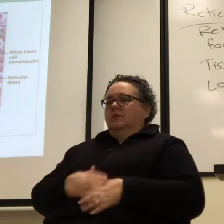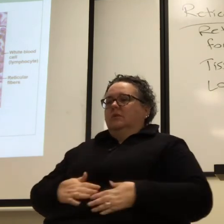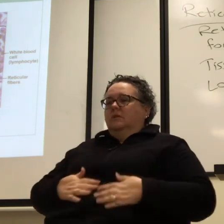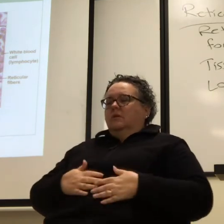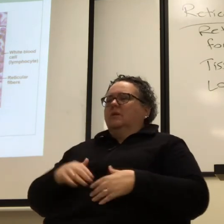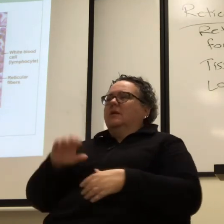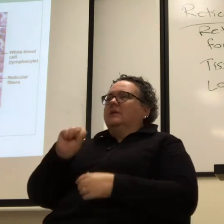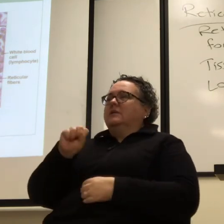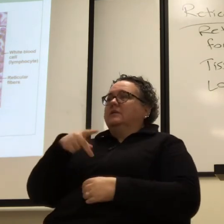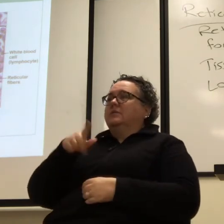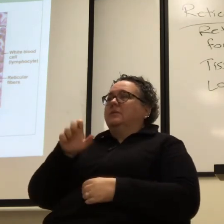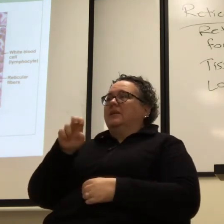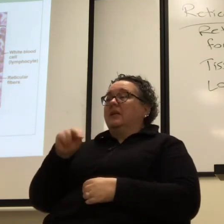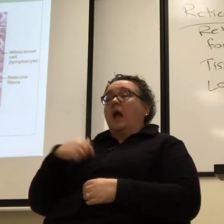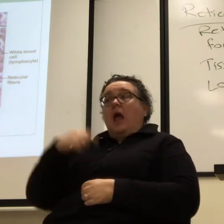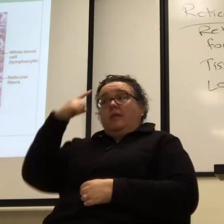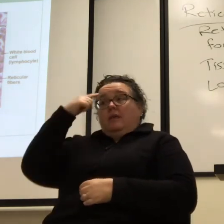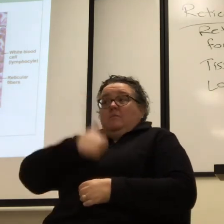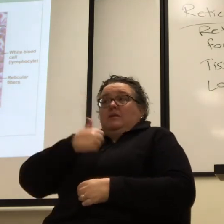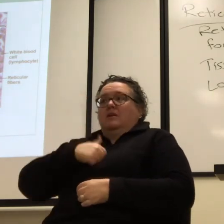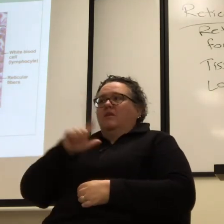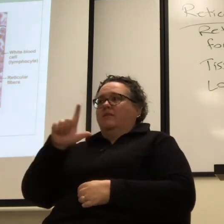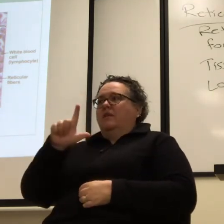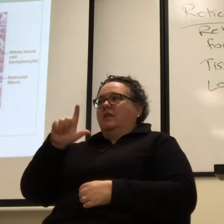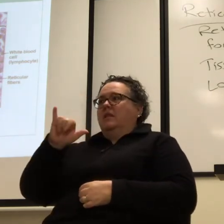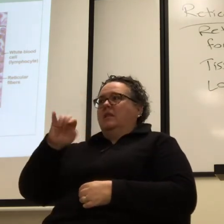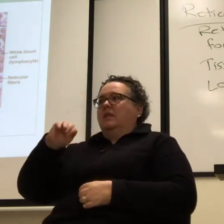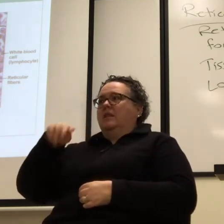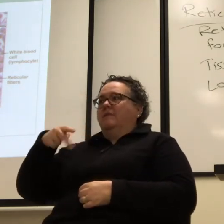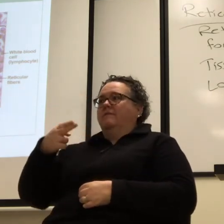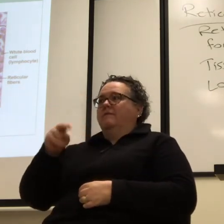spleen. I think the lymph node's the best example.